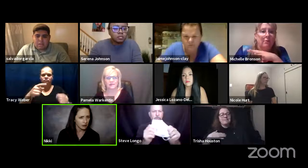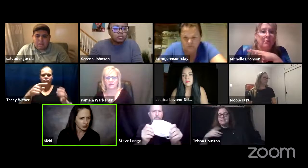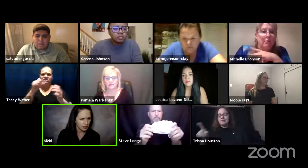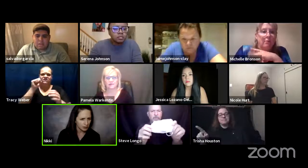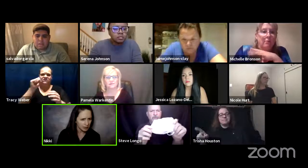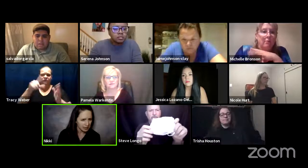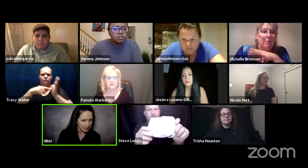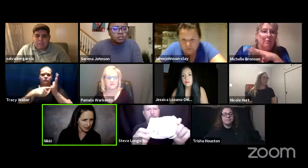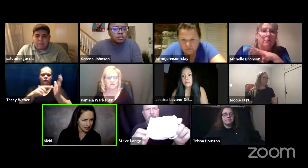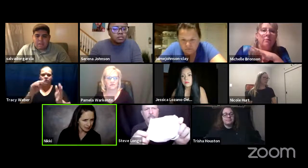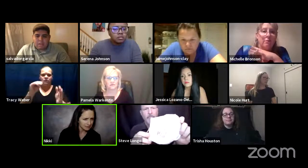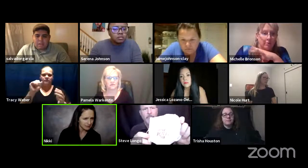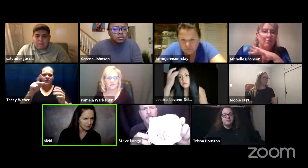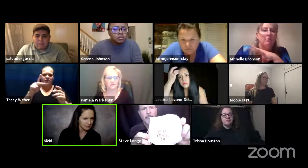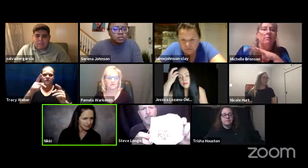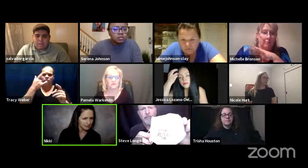afford them or may need them.